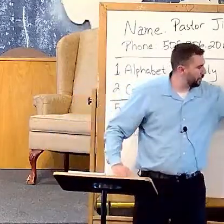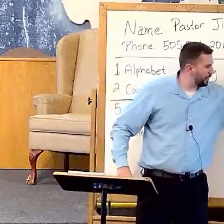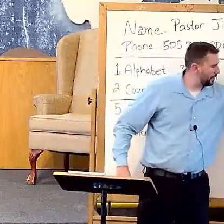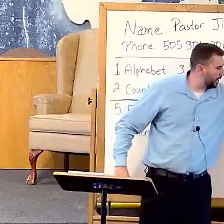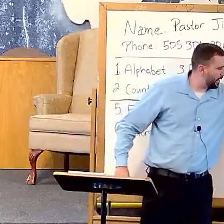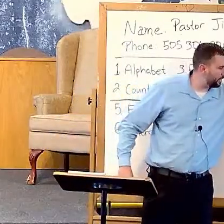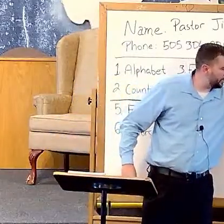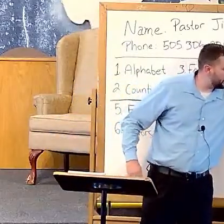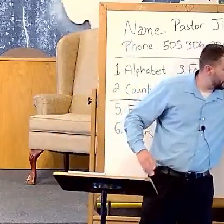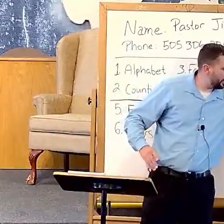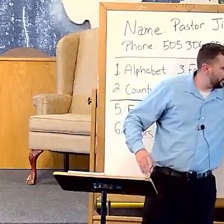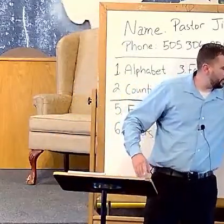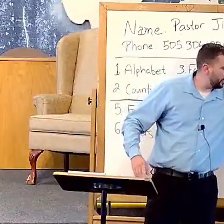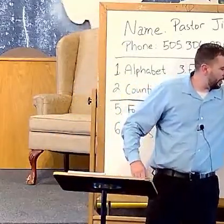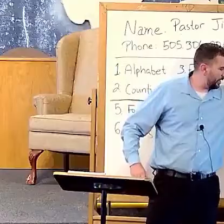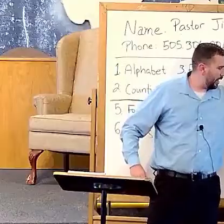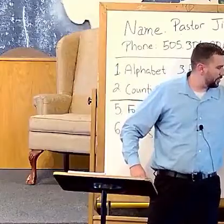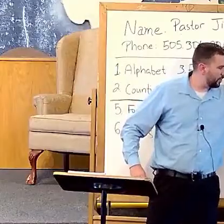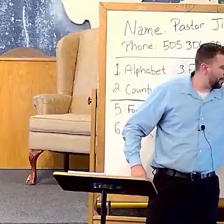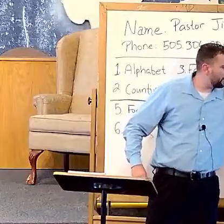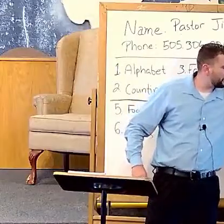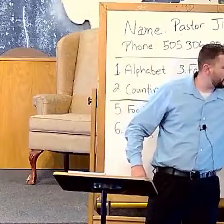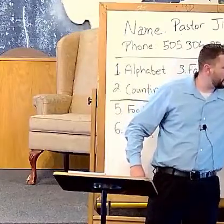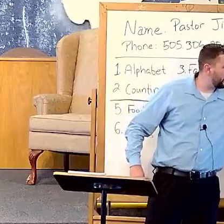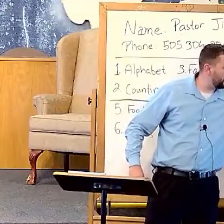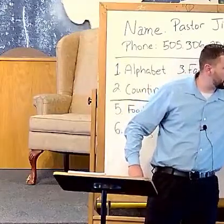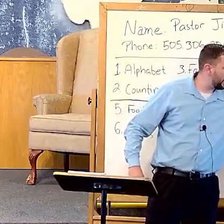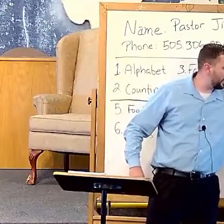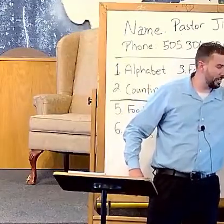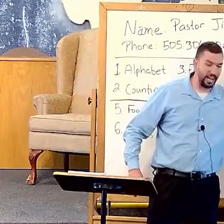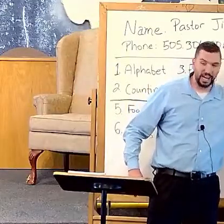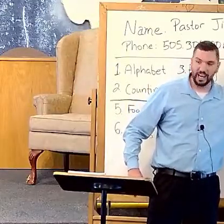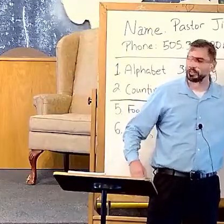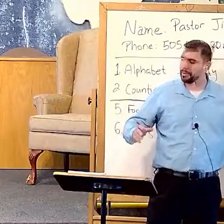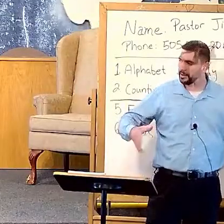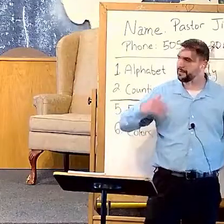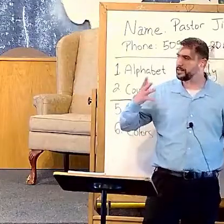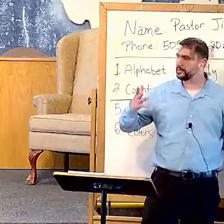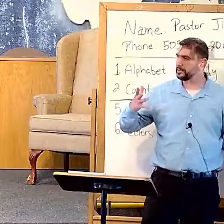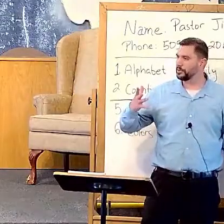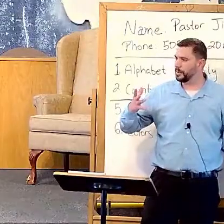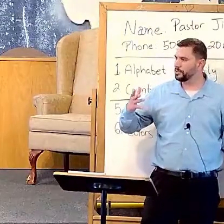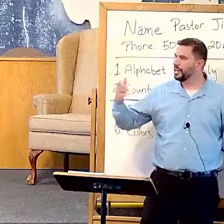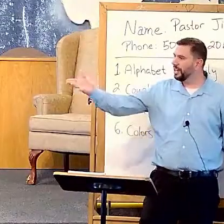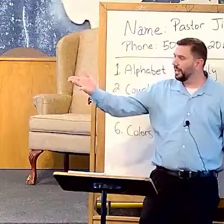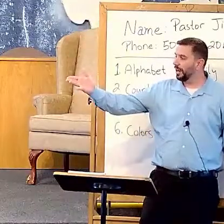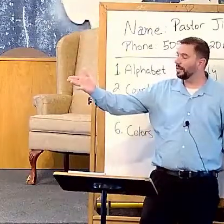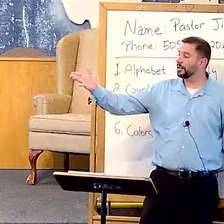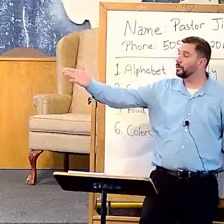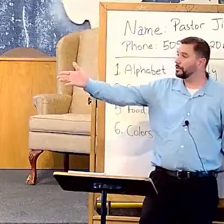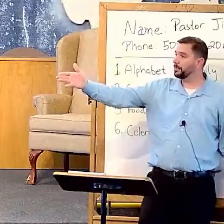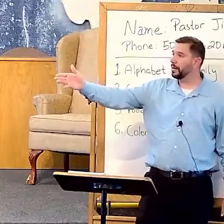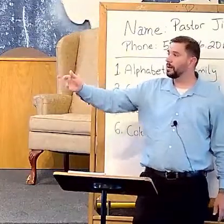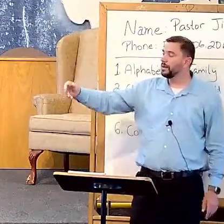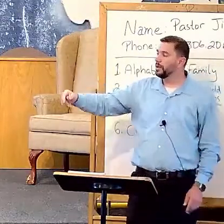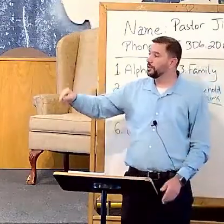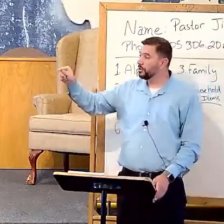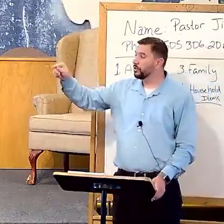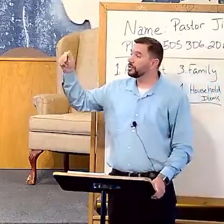did like, dislike, and hate. So the difference between dislike and hate is going to be your facial responses. And like you were talking about, you yourself